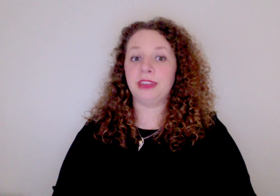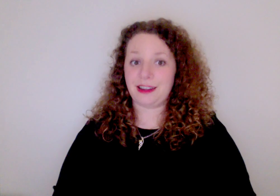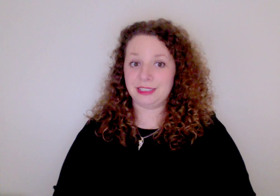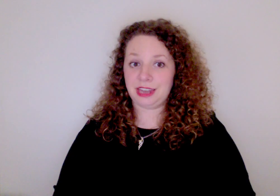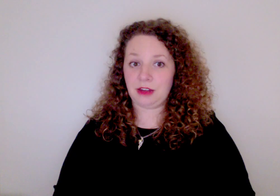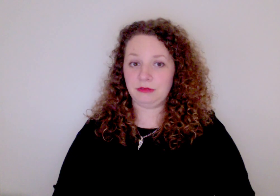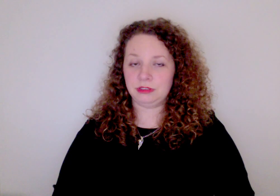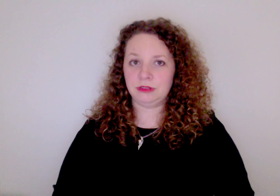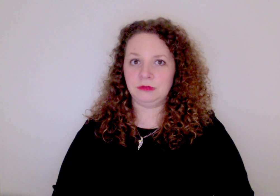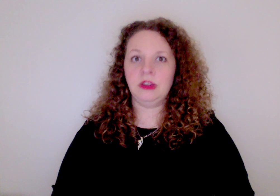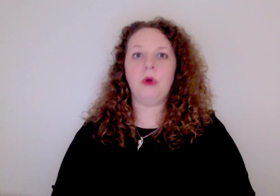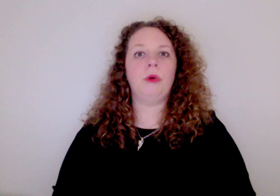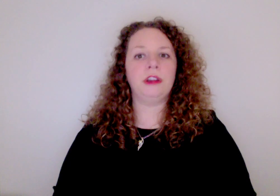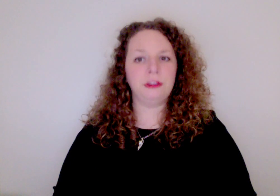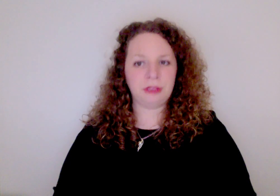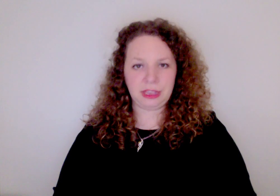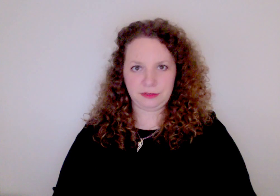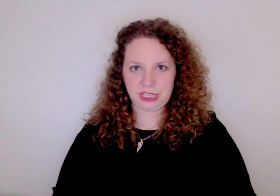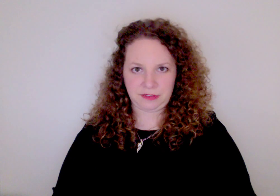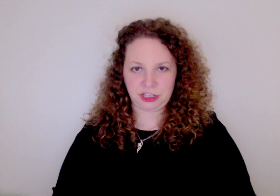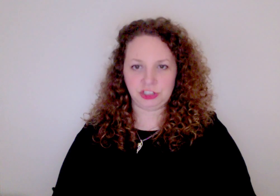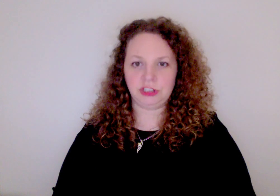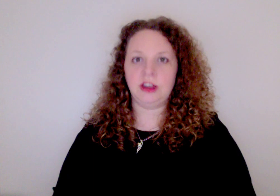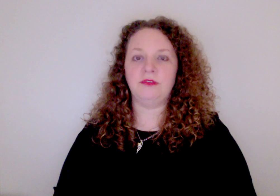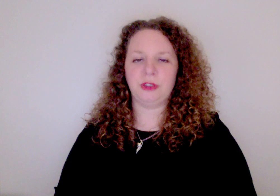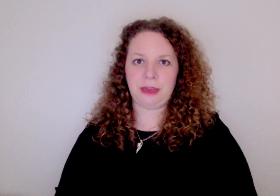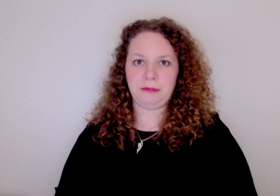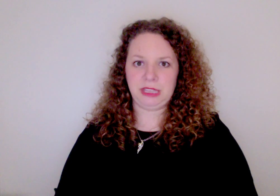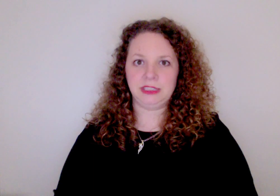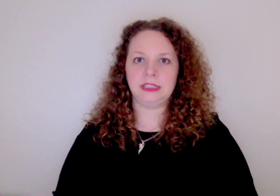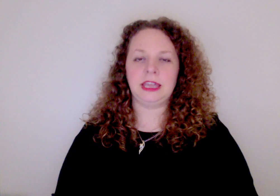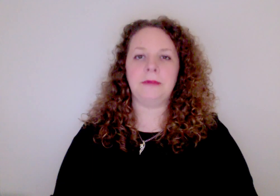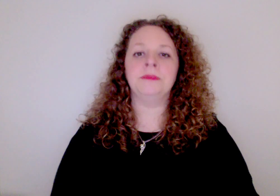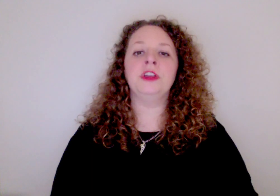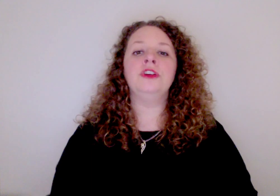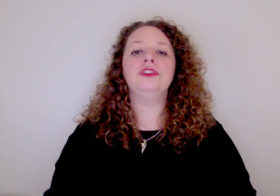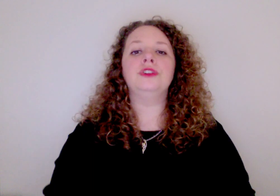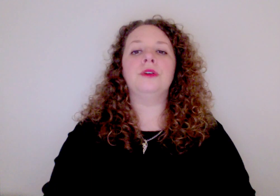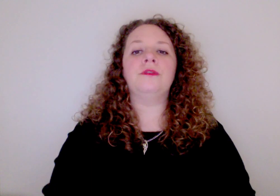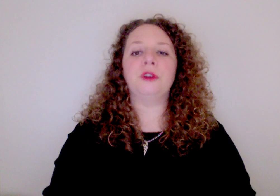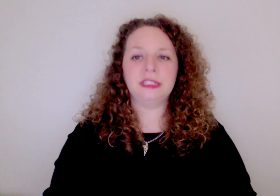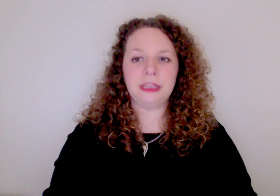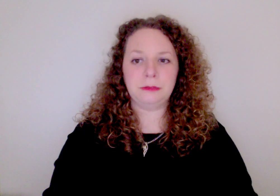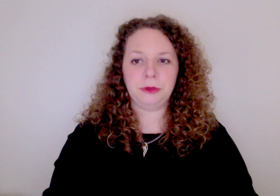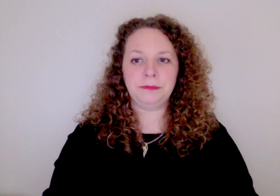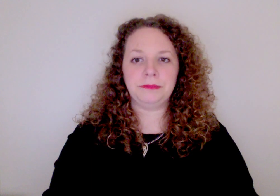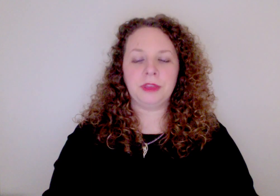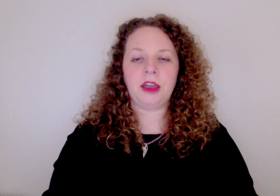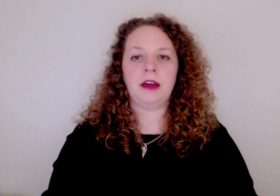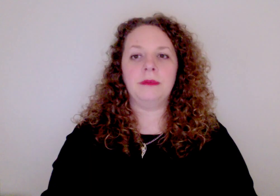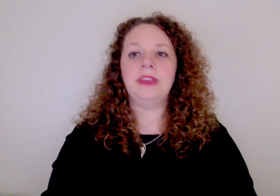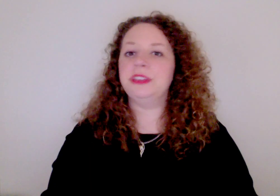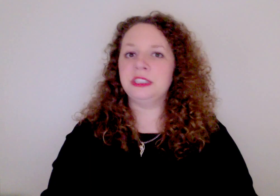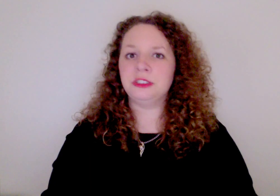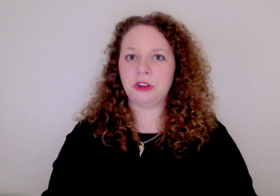act it out, or you can give the definition of what that means, okay? So, for example, and this is also